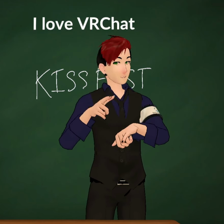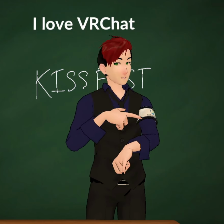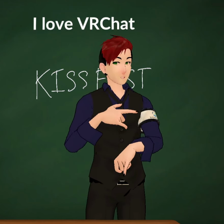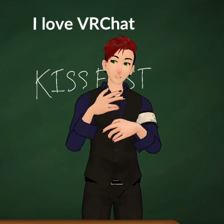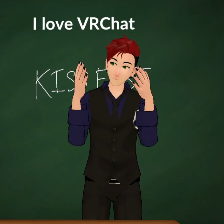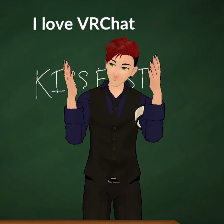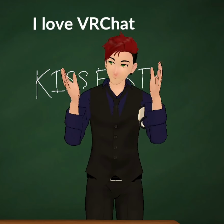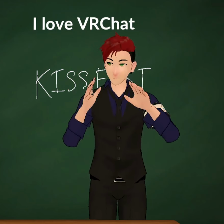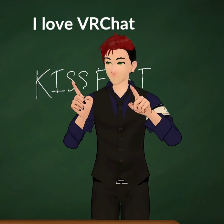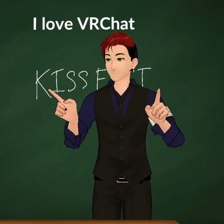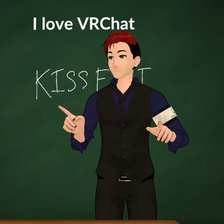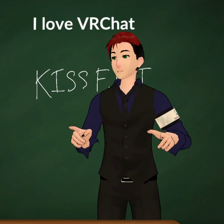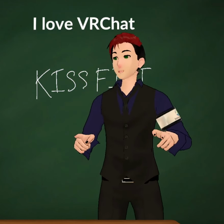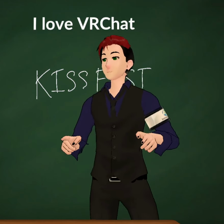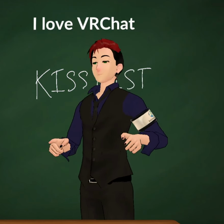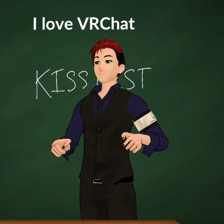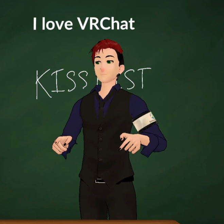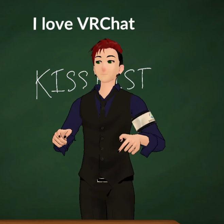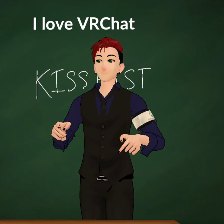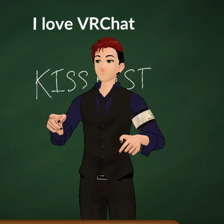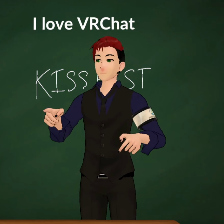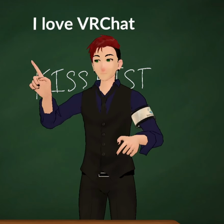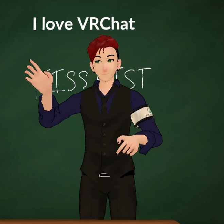so long. But,